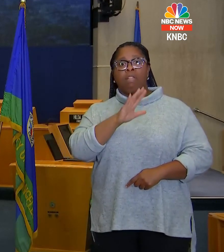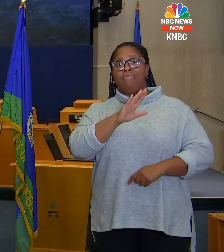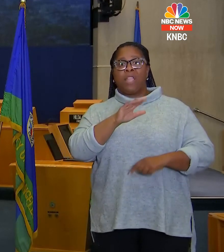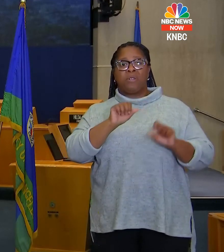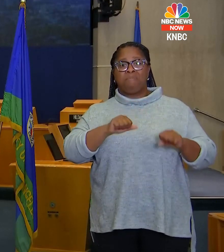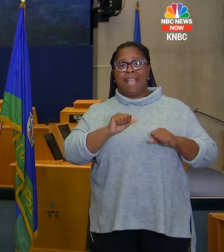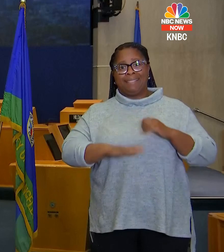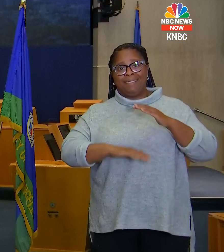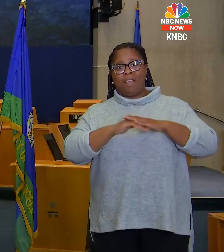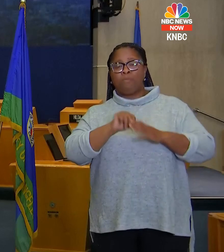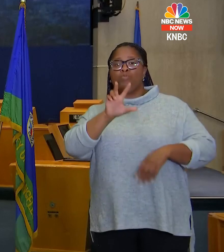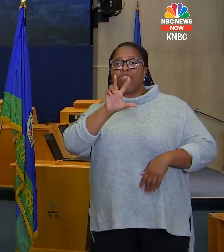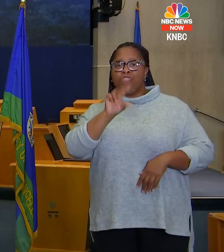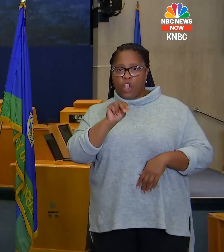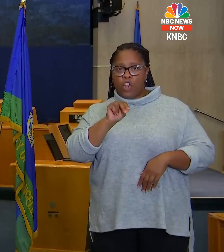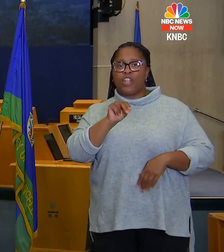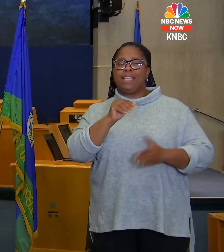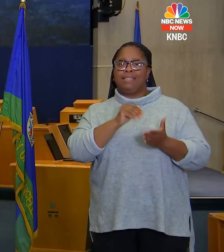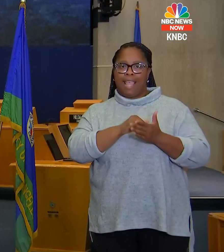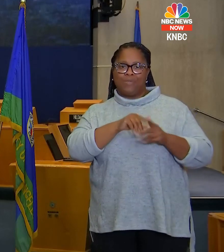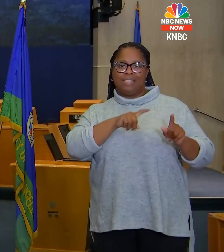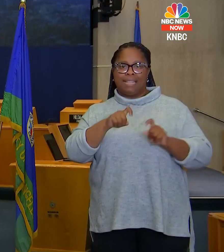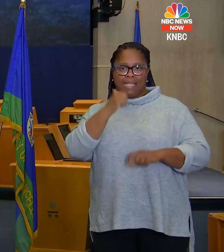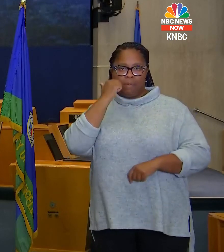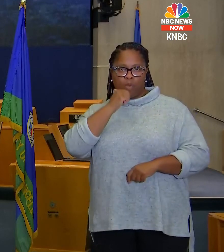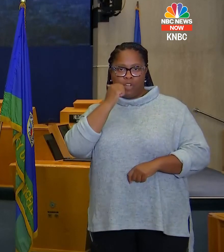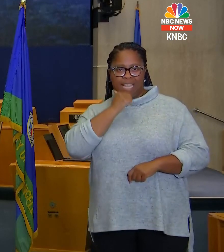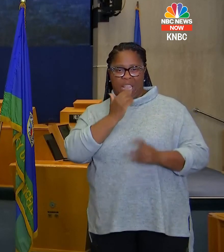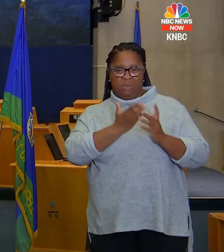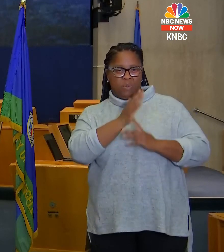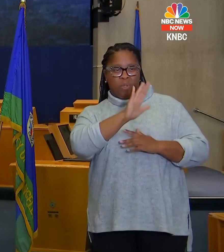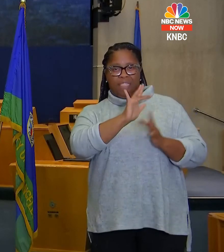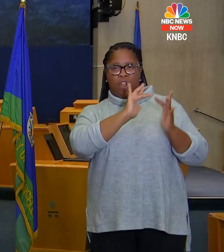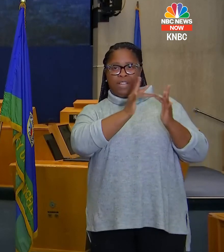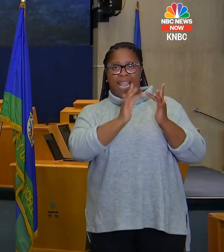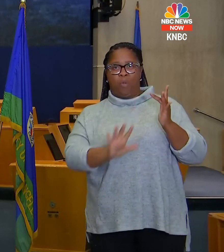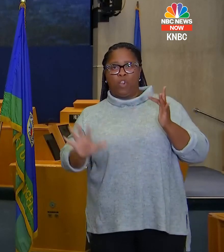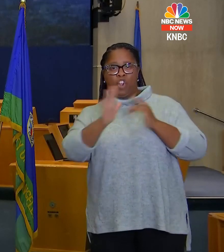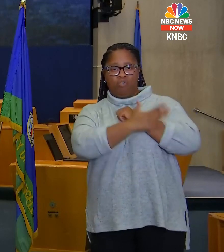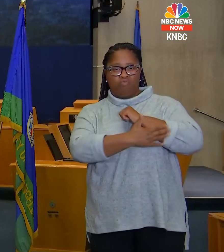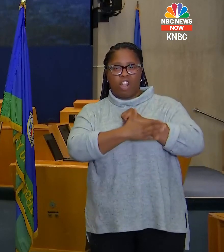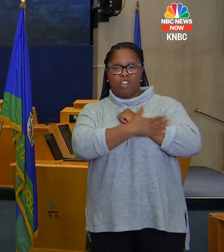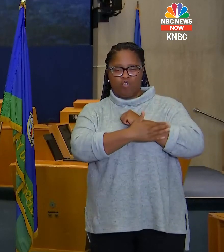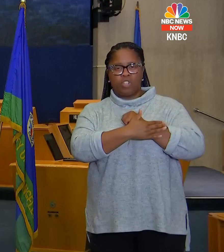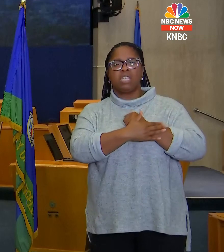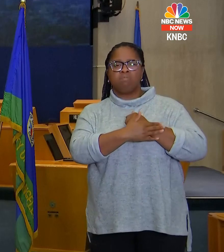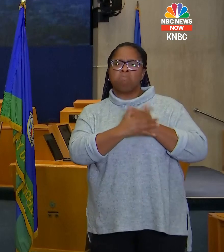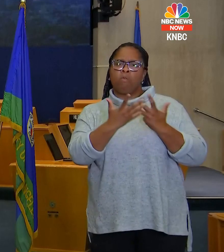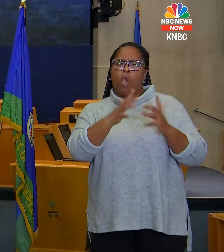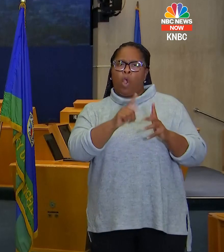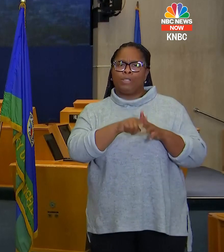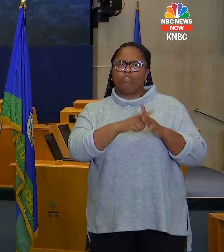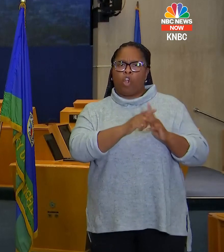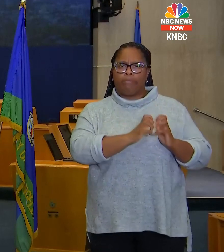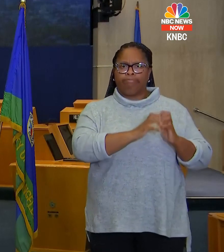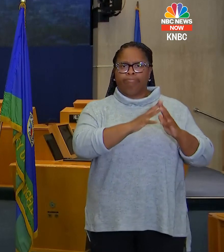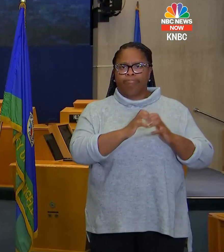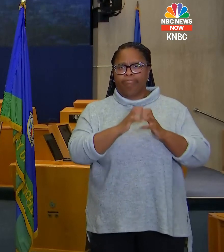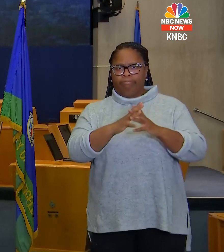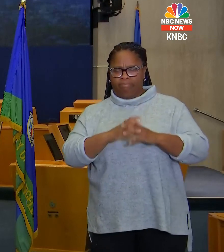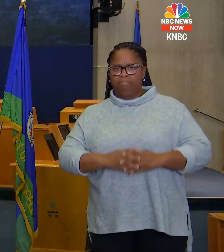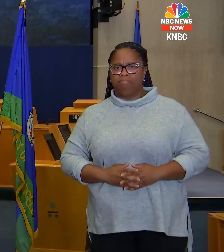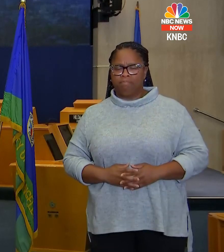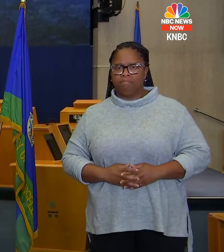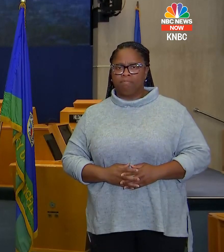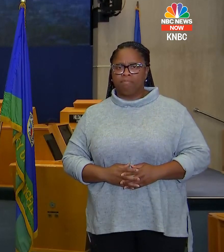run 30,000 tests per day through their national network of laboratories that they have already begun building. Seegene tests